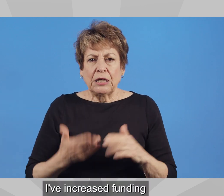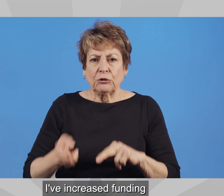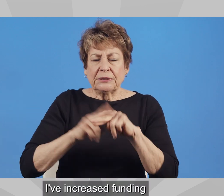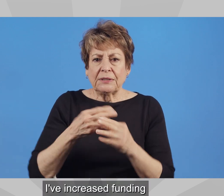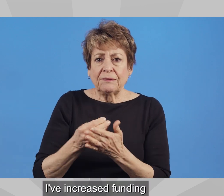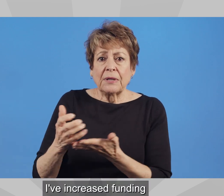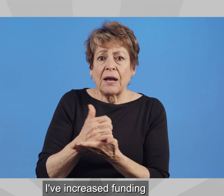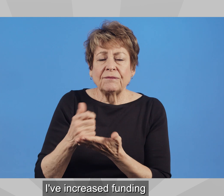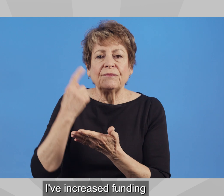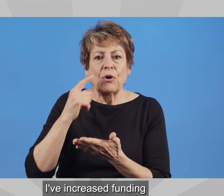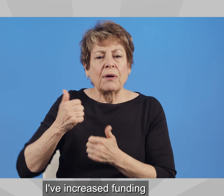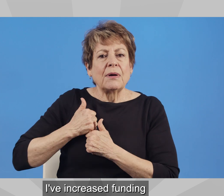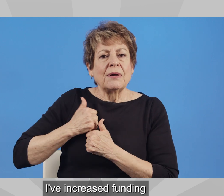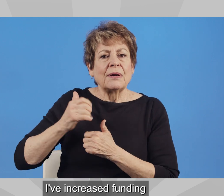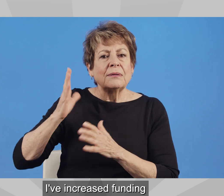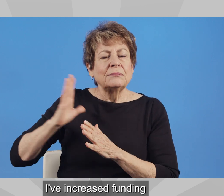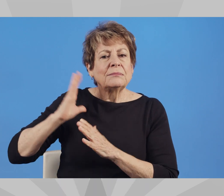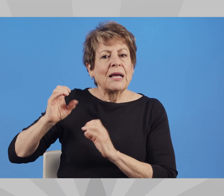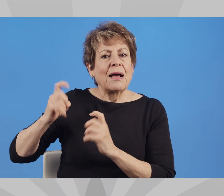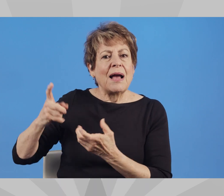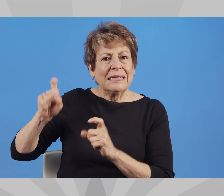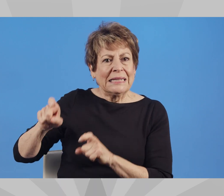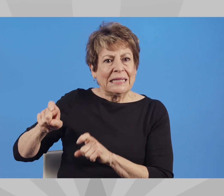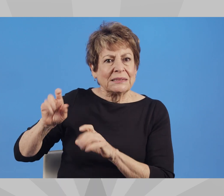I've increased funding for veteran services.